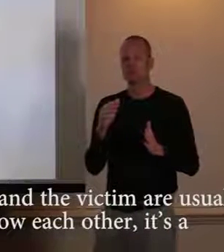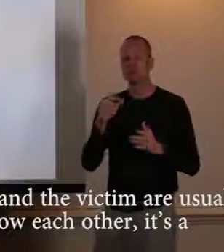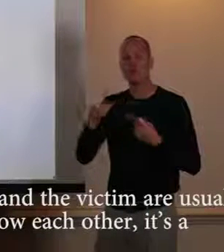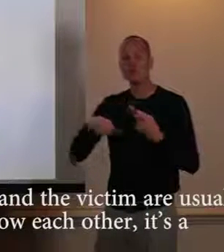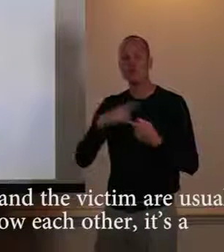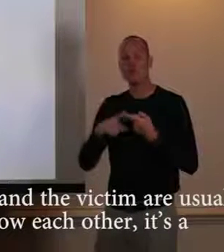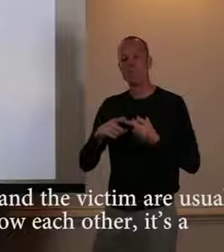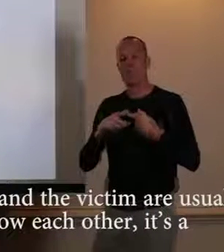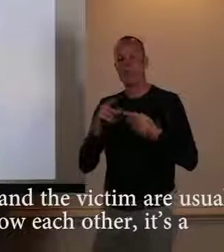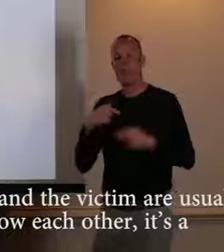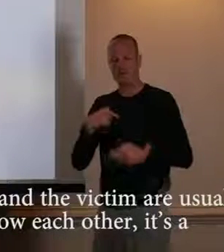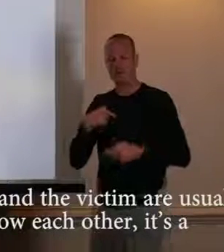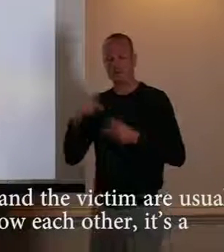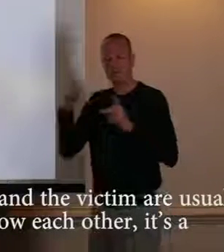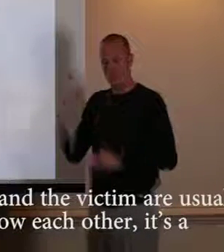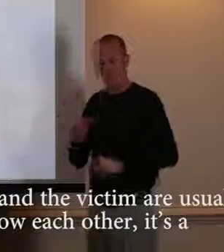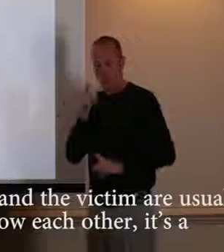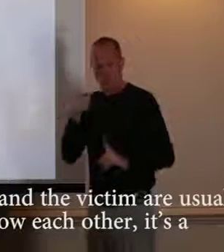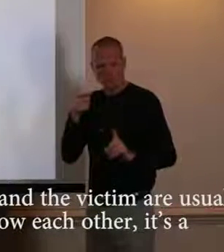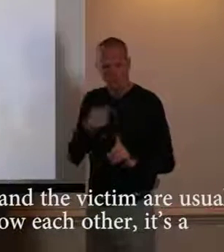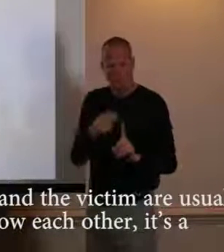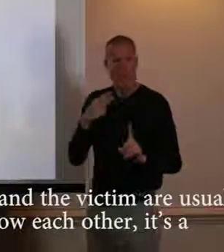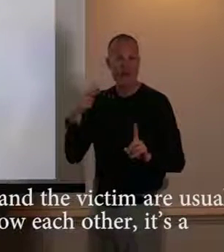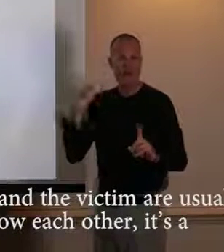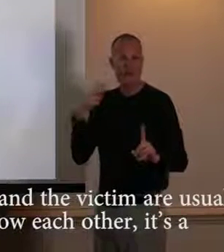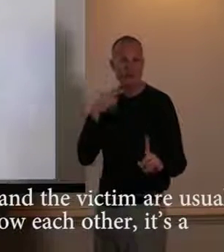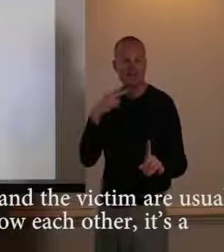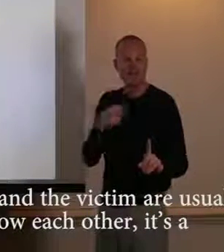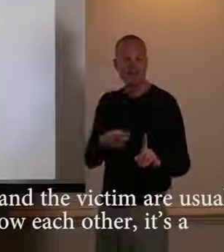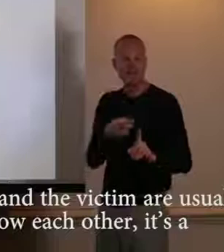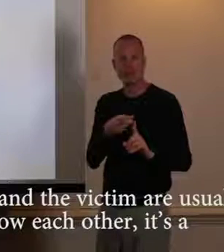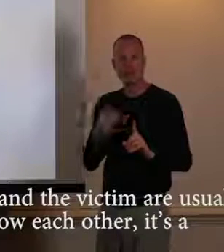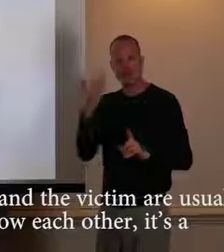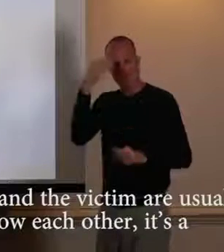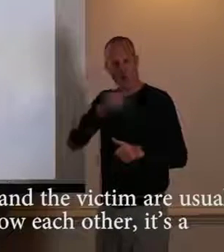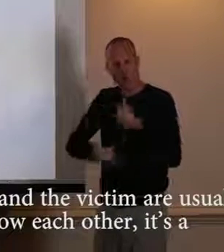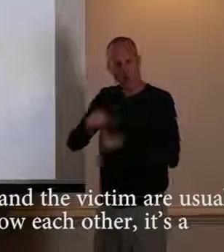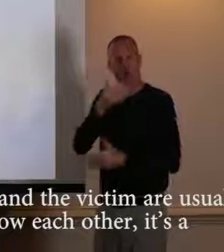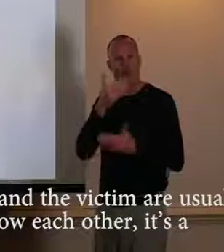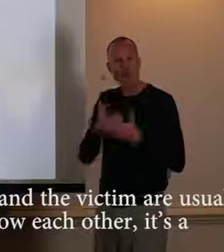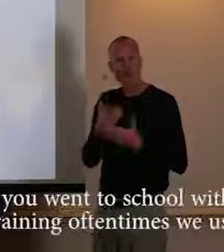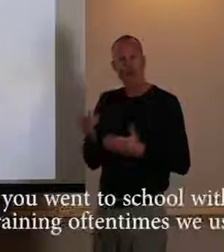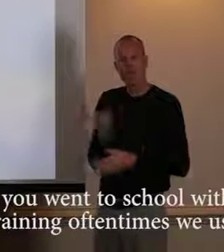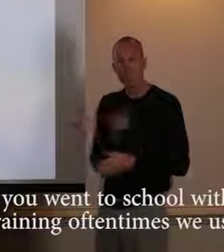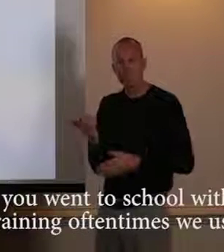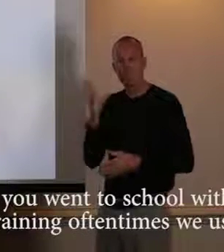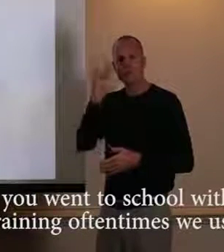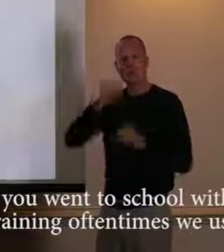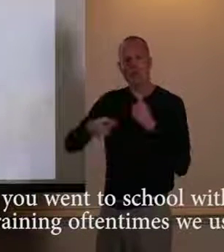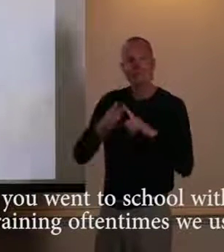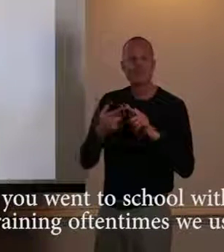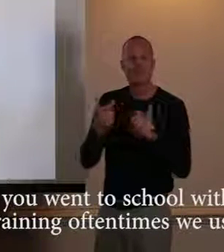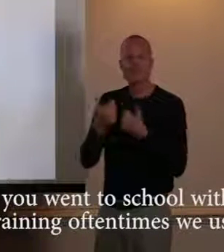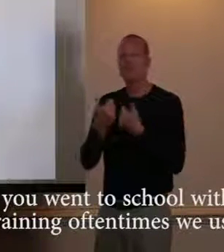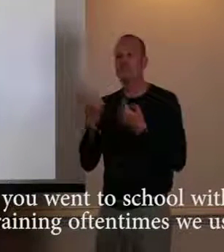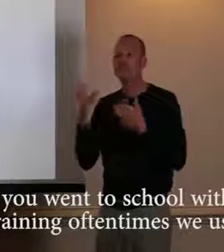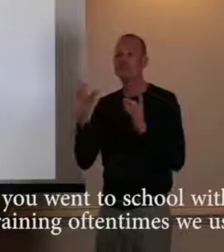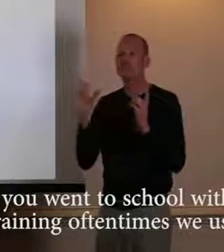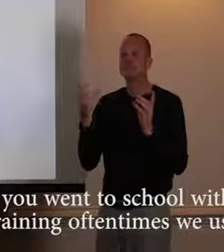the perpetrator and the victim are usually on a first name basis. They know each other. It's a boyfriend or a girlfriend, guy you went to